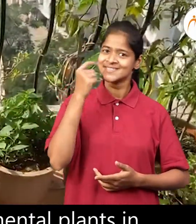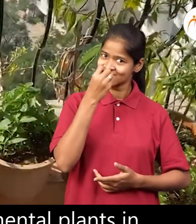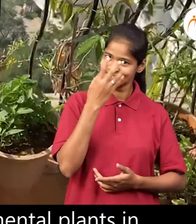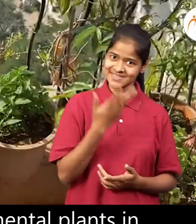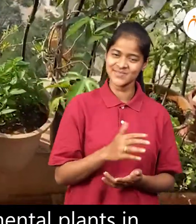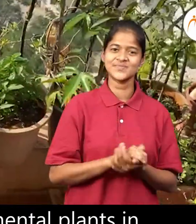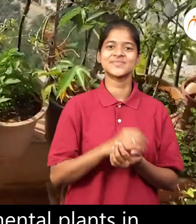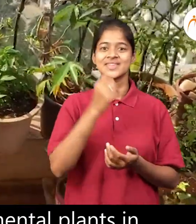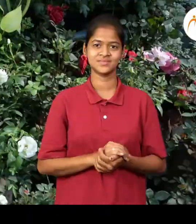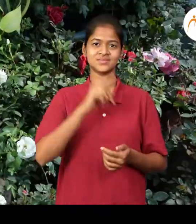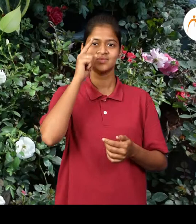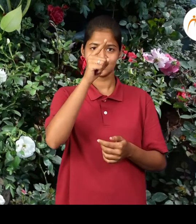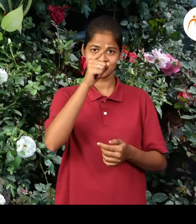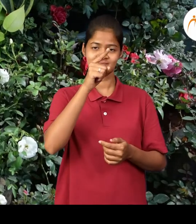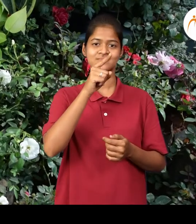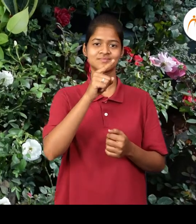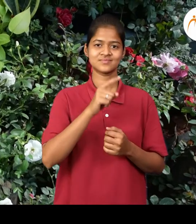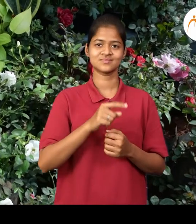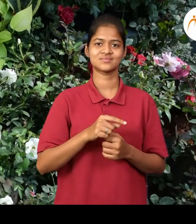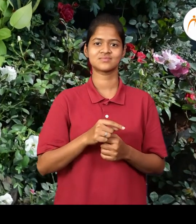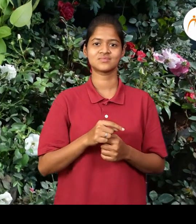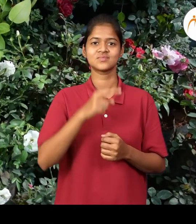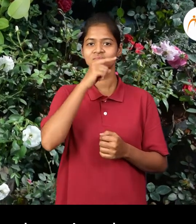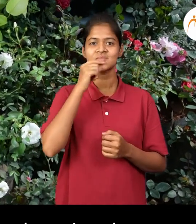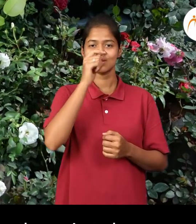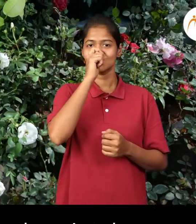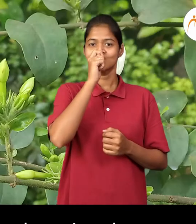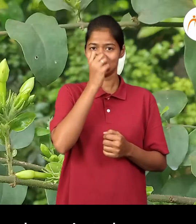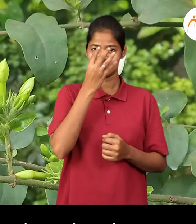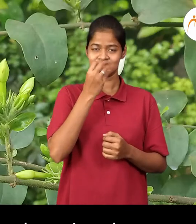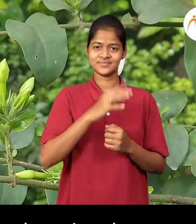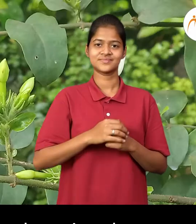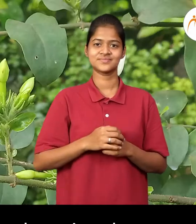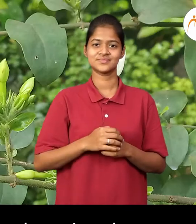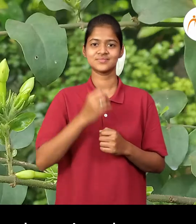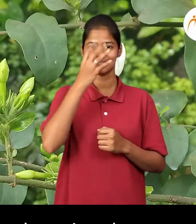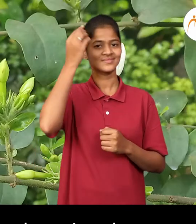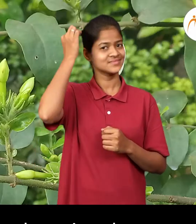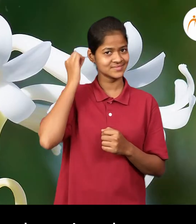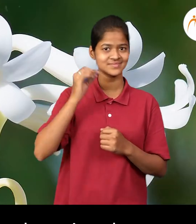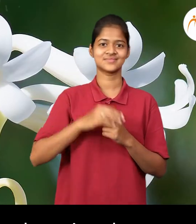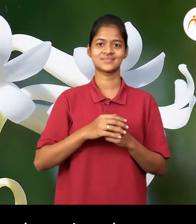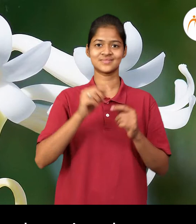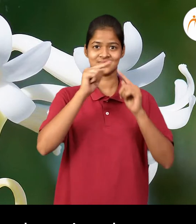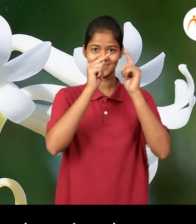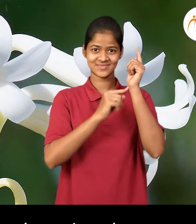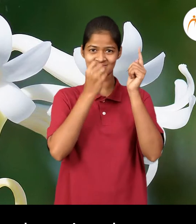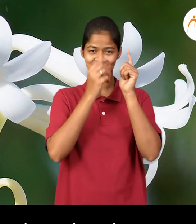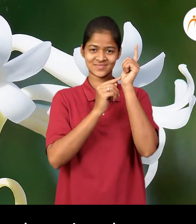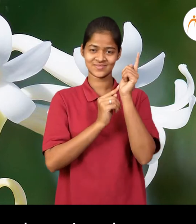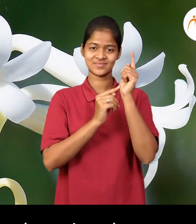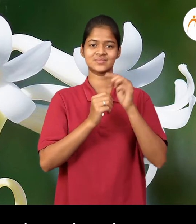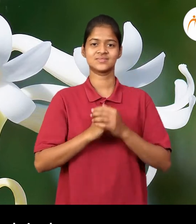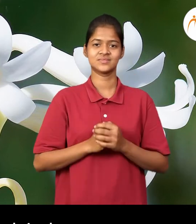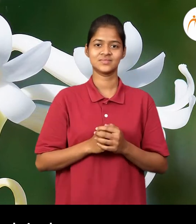on this side there is a rose tree there is star jasmine there is tube